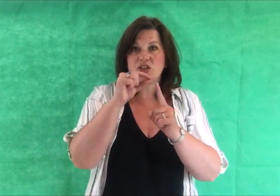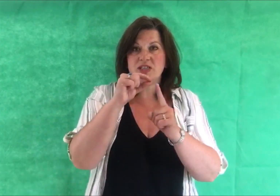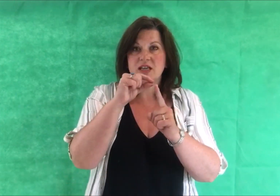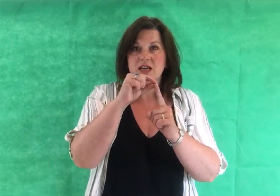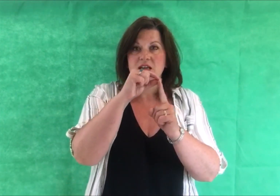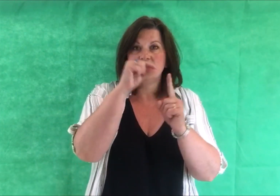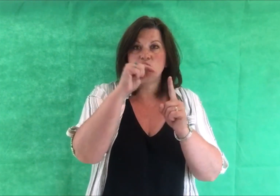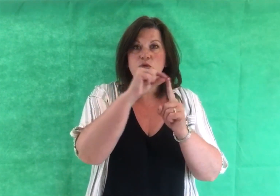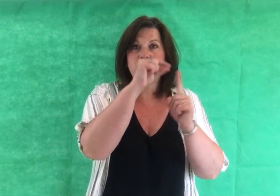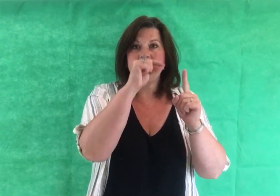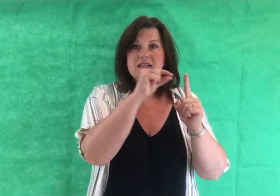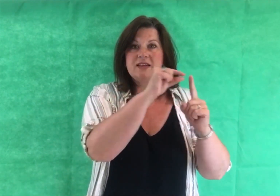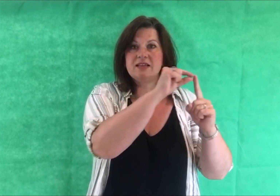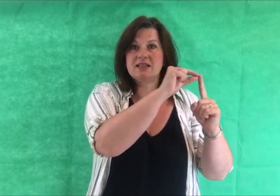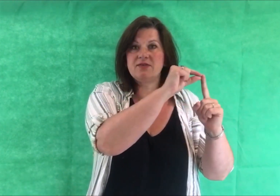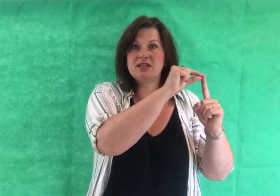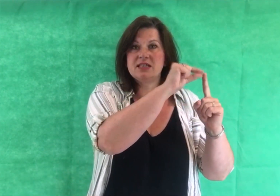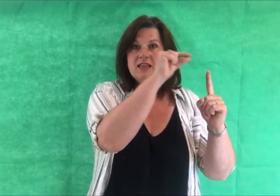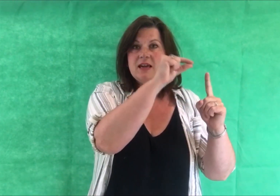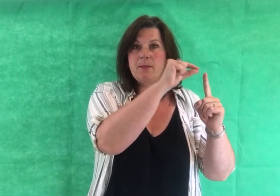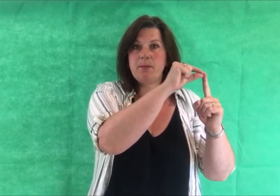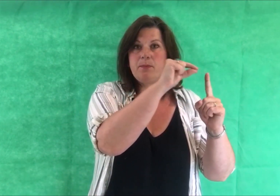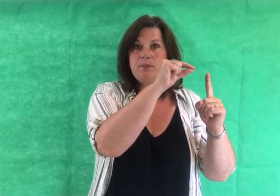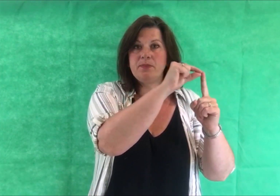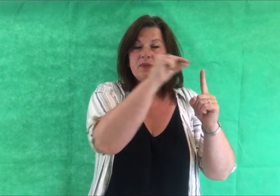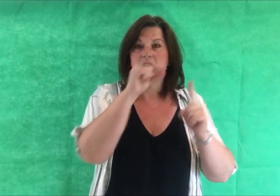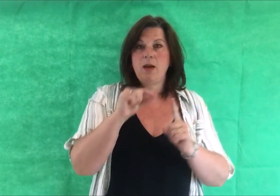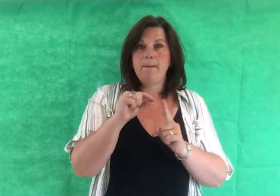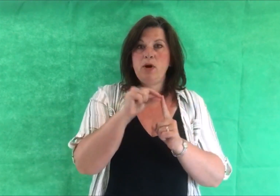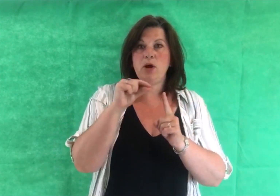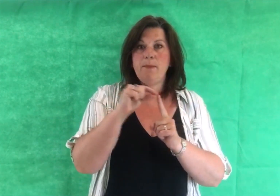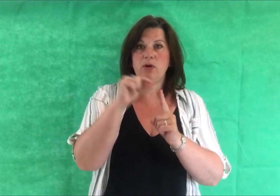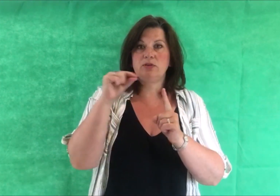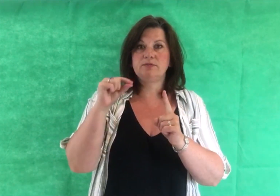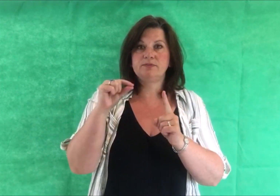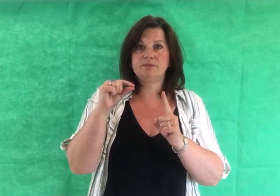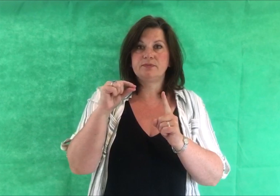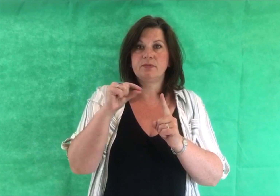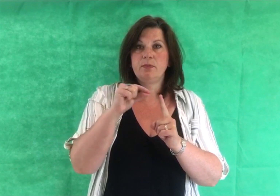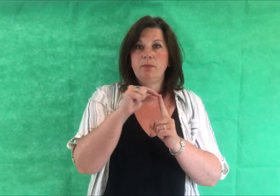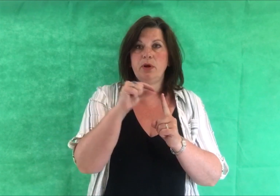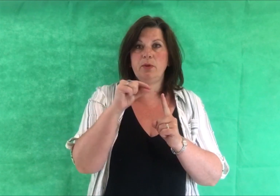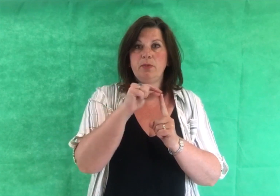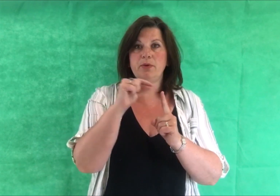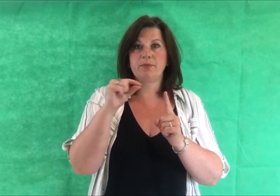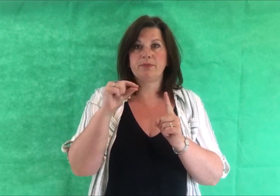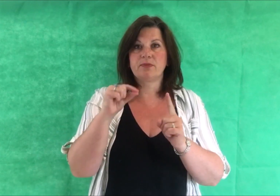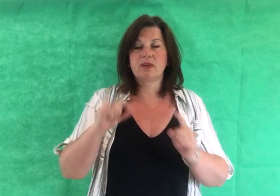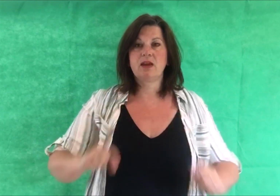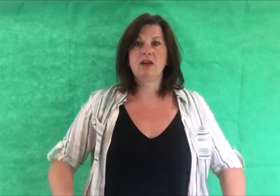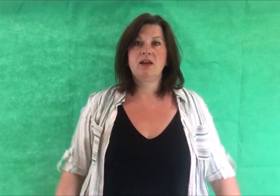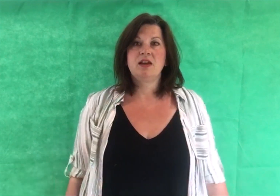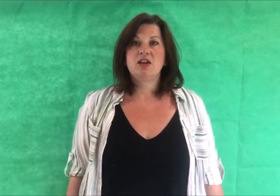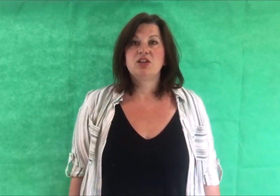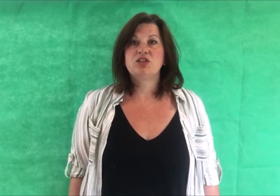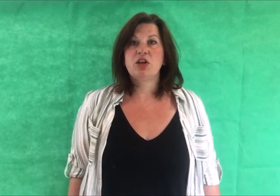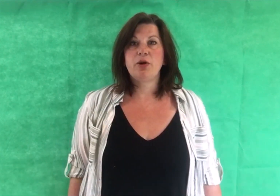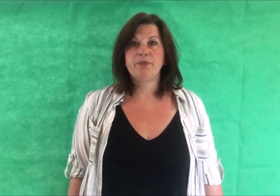is two P's like this, if you can see that. Purple, purple. So